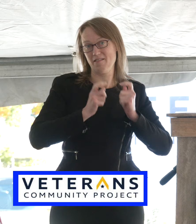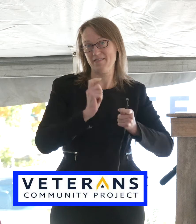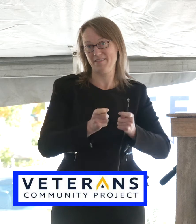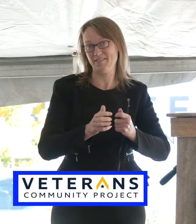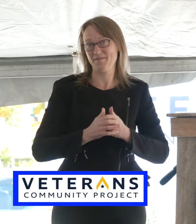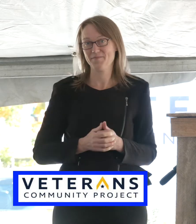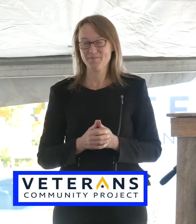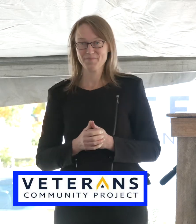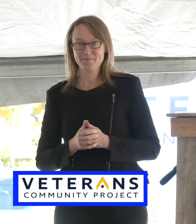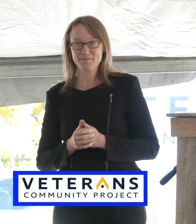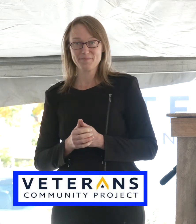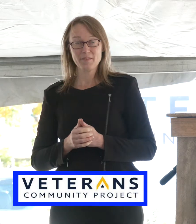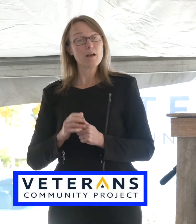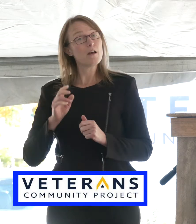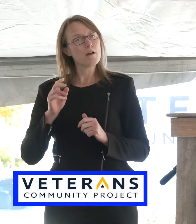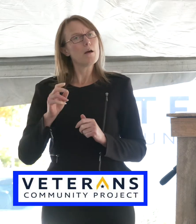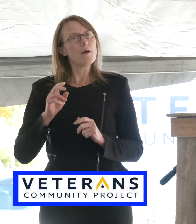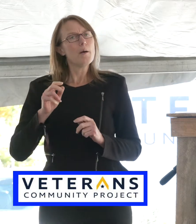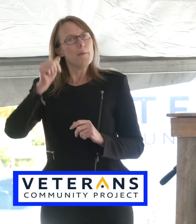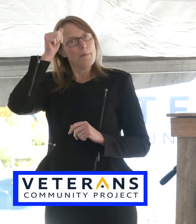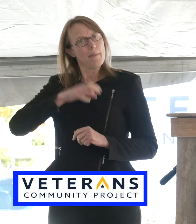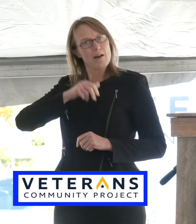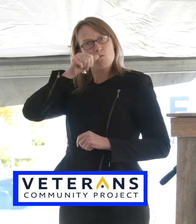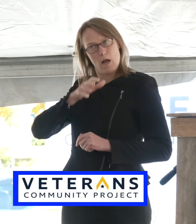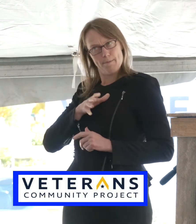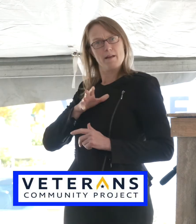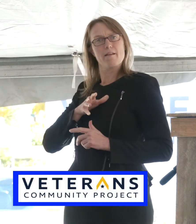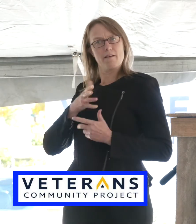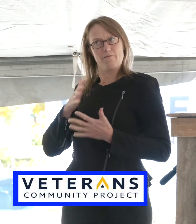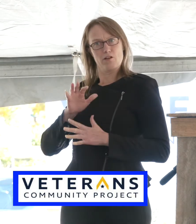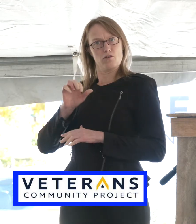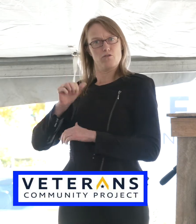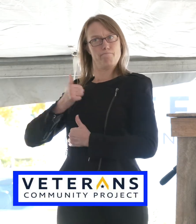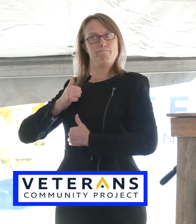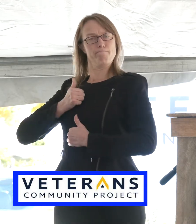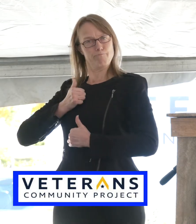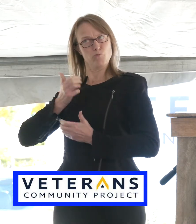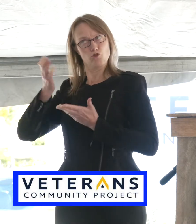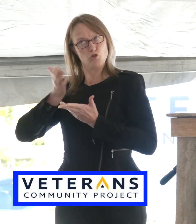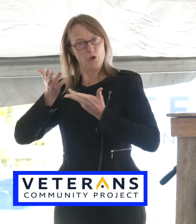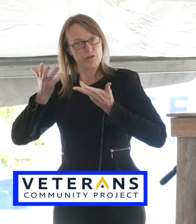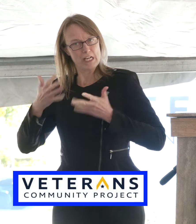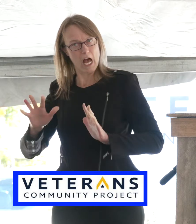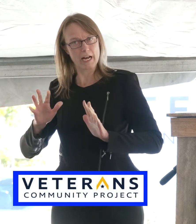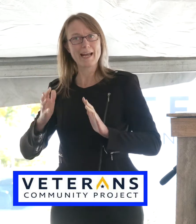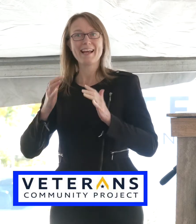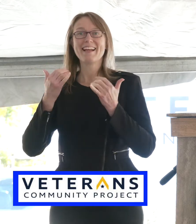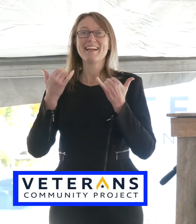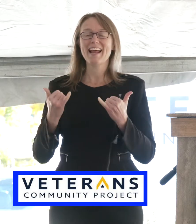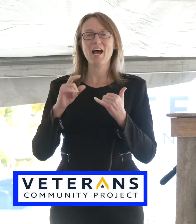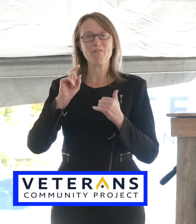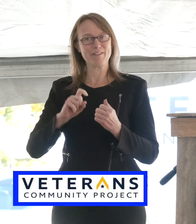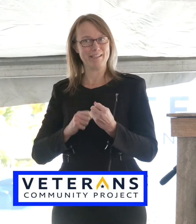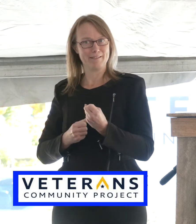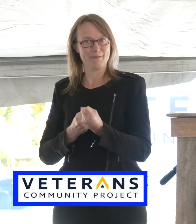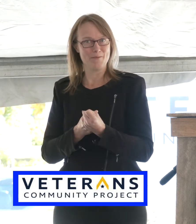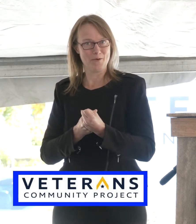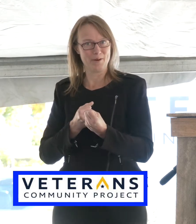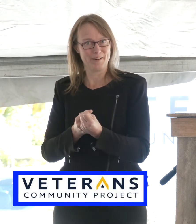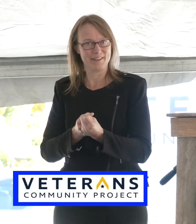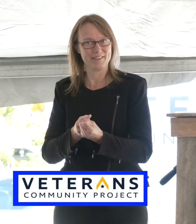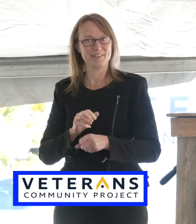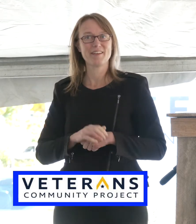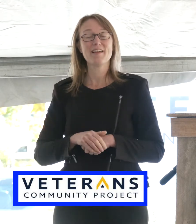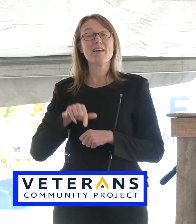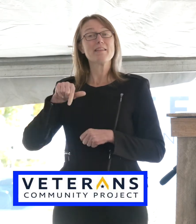need our support. And this solution was tailored for veterans and by veterans, and